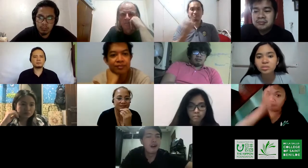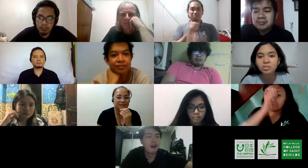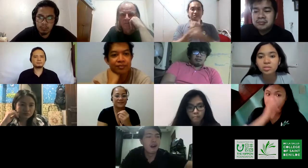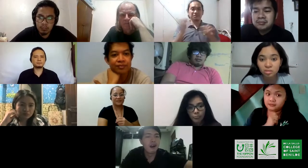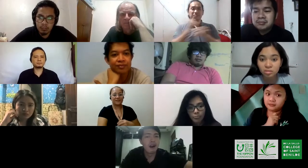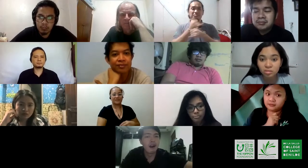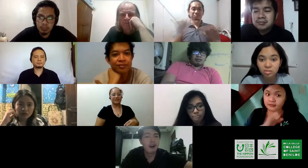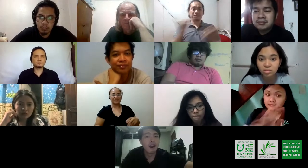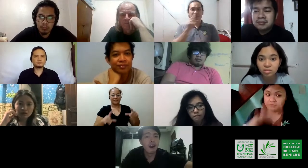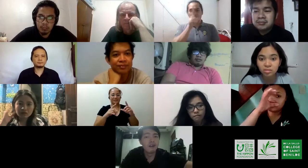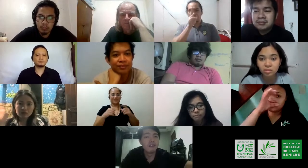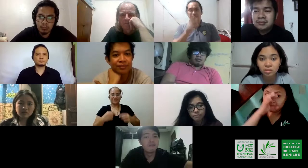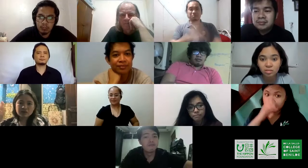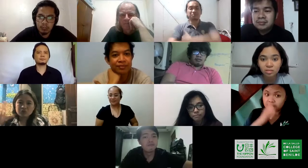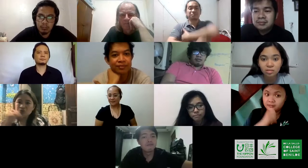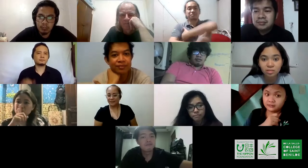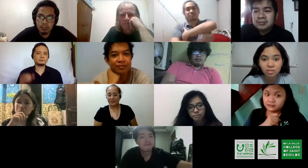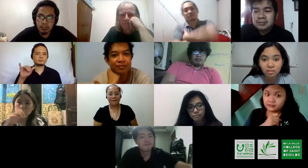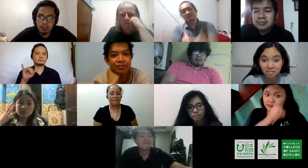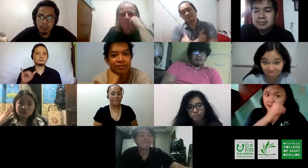before.